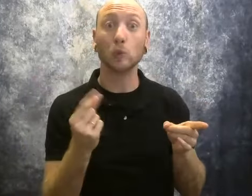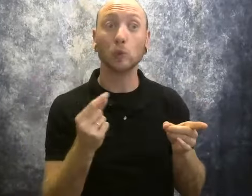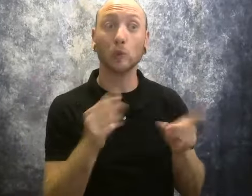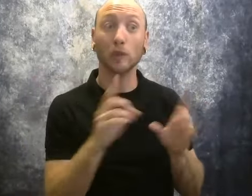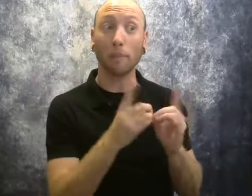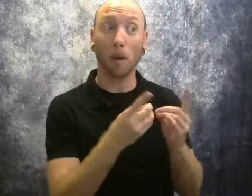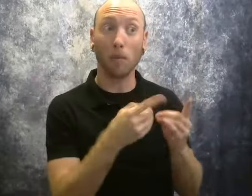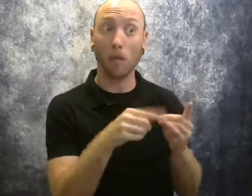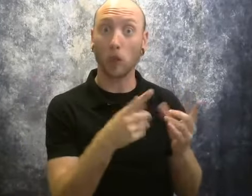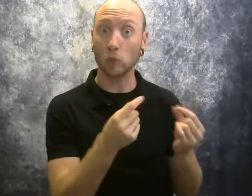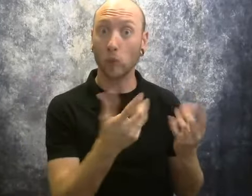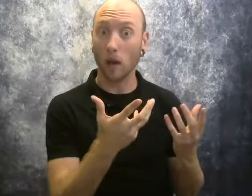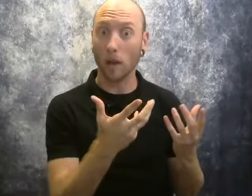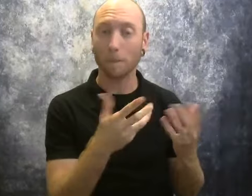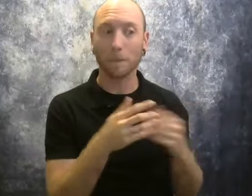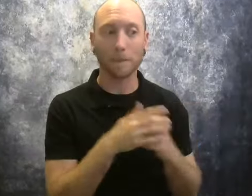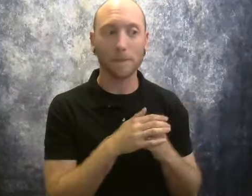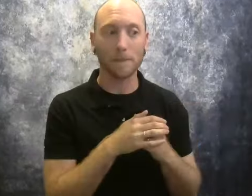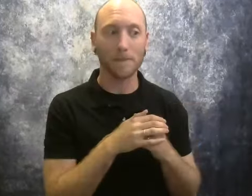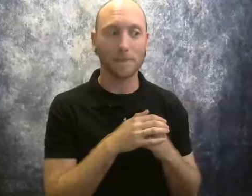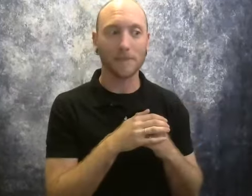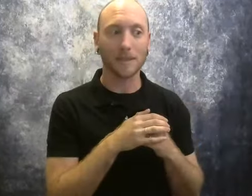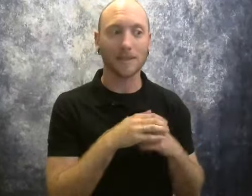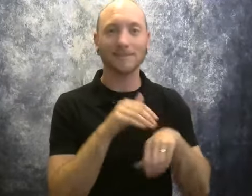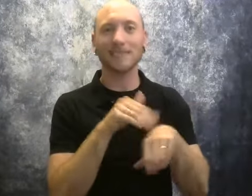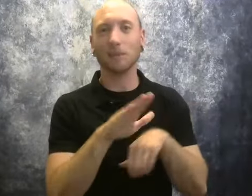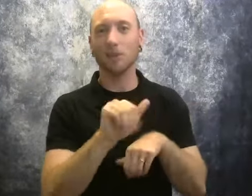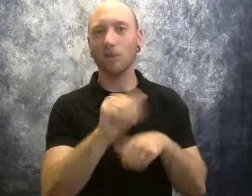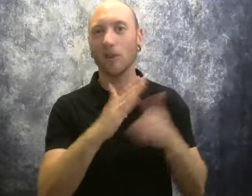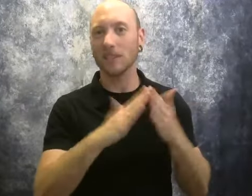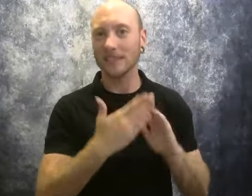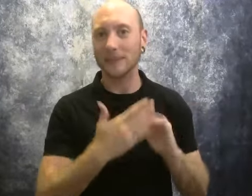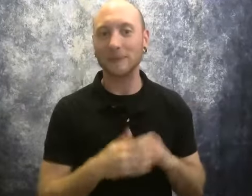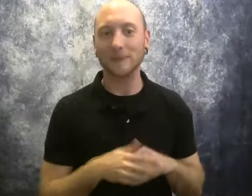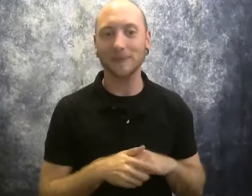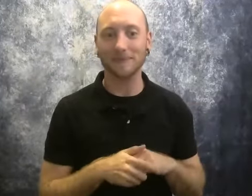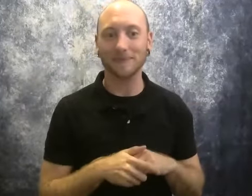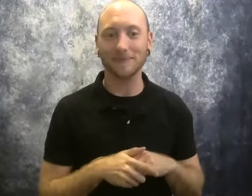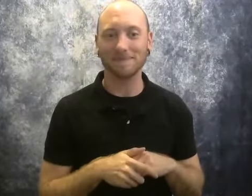in a response to that, they transferred me out of Dunedin to a small town further south in Balclutha.